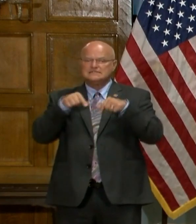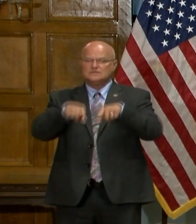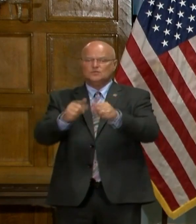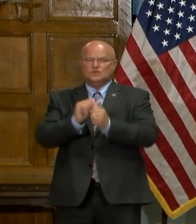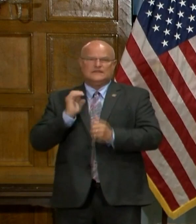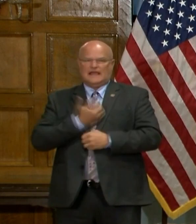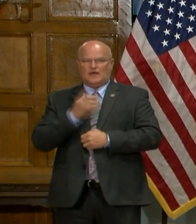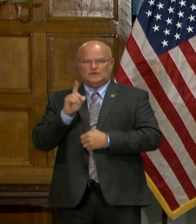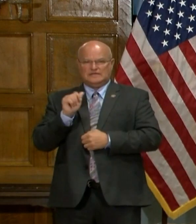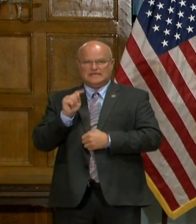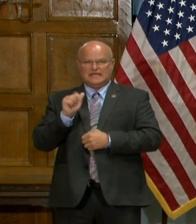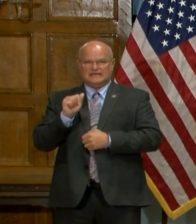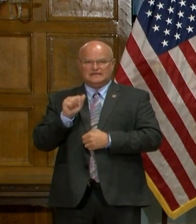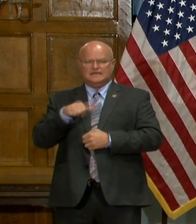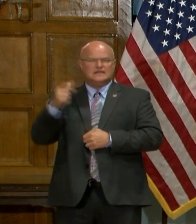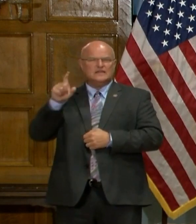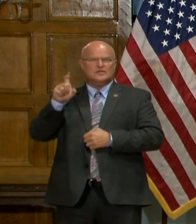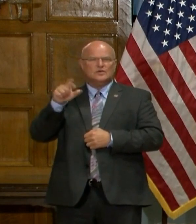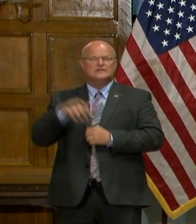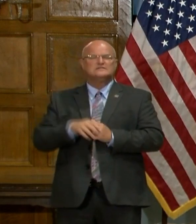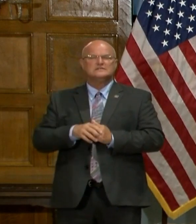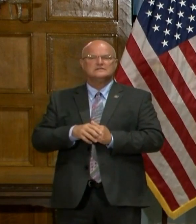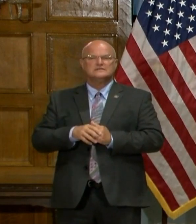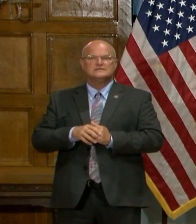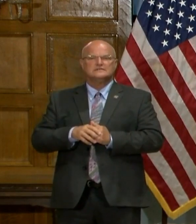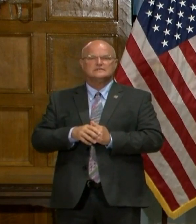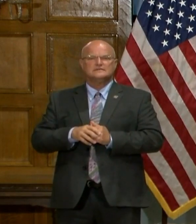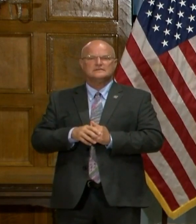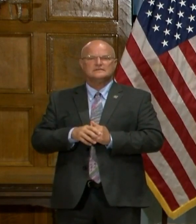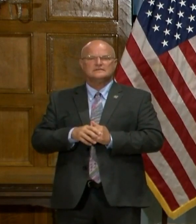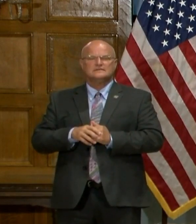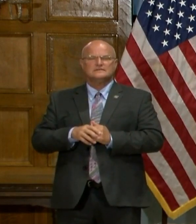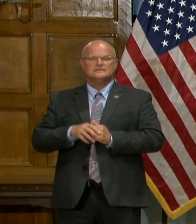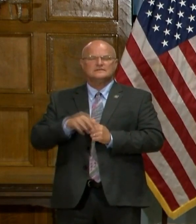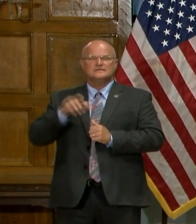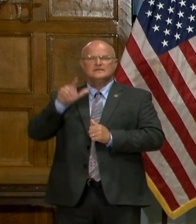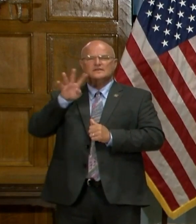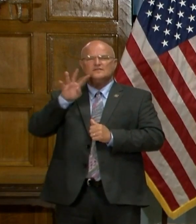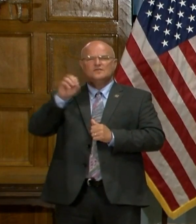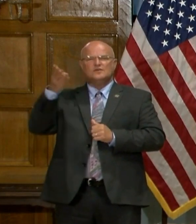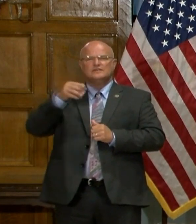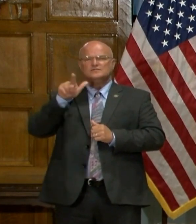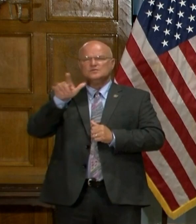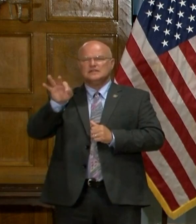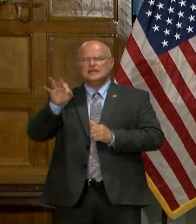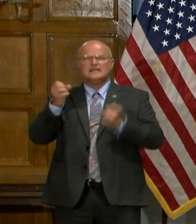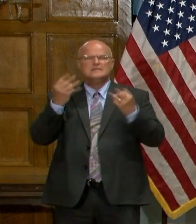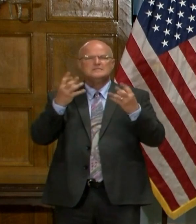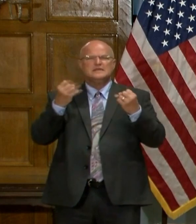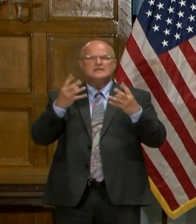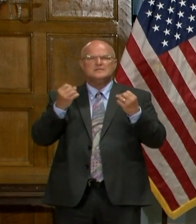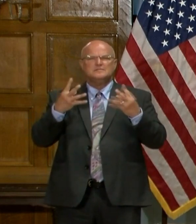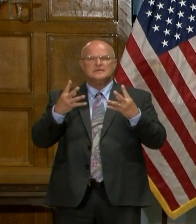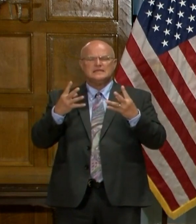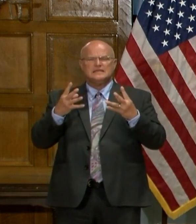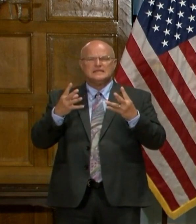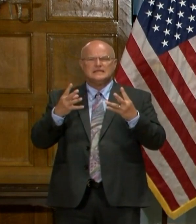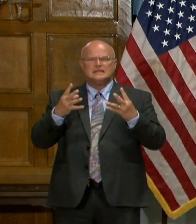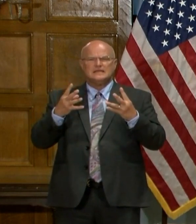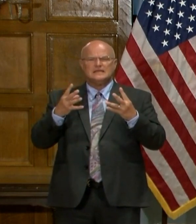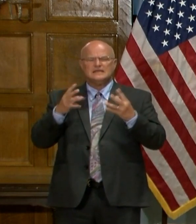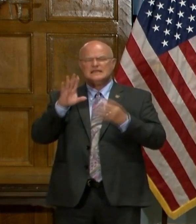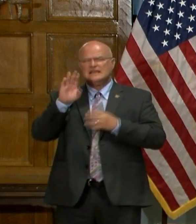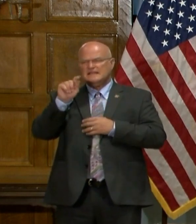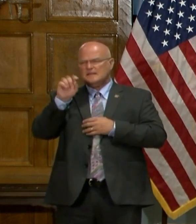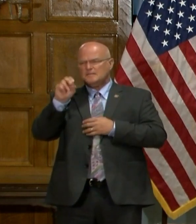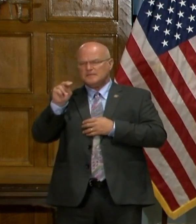data. Another question? Hey, Governor, this is Kendall with 4029. There's a large number of positive cases in the Benton